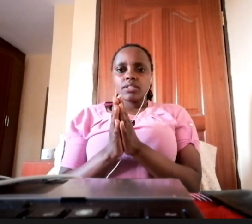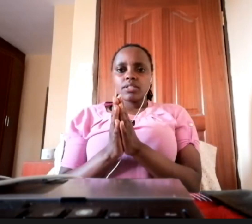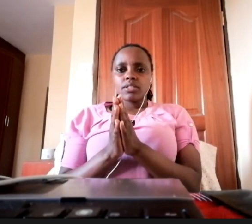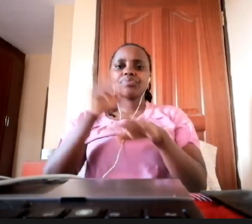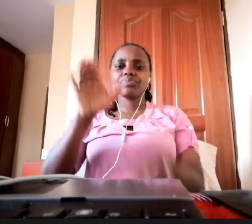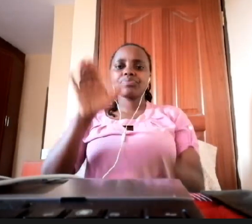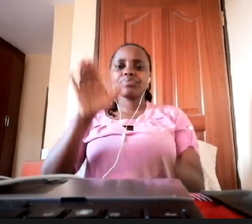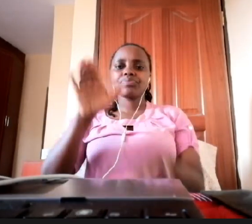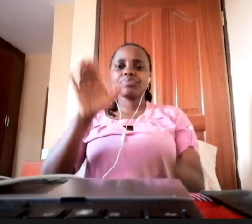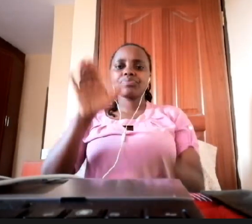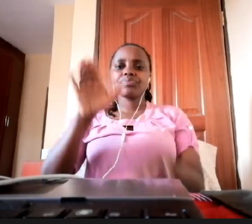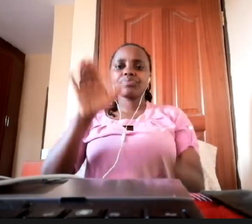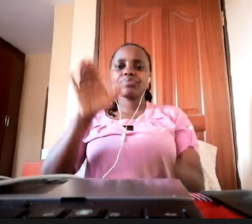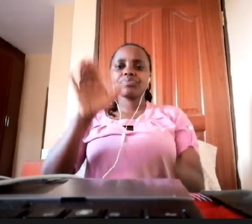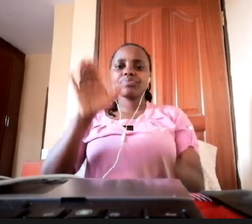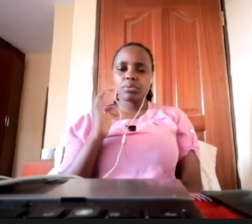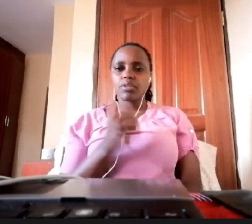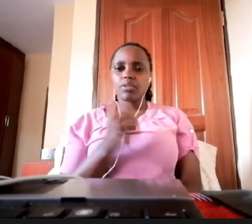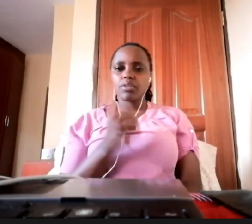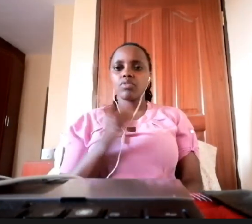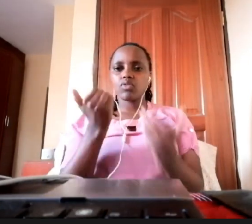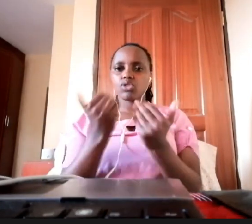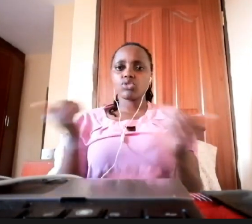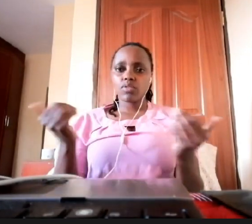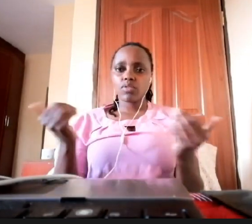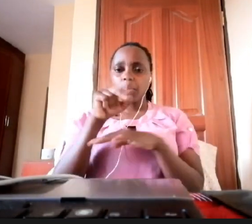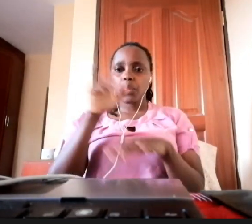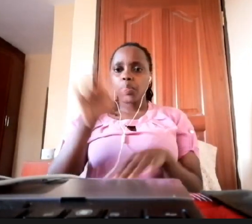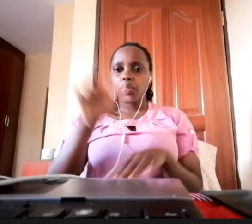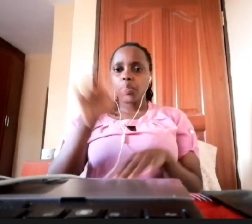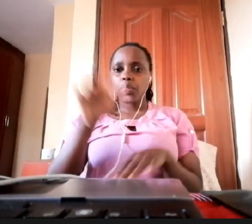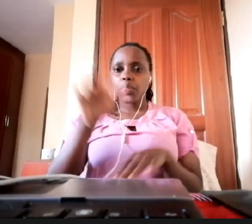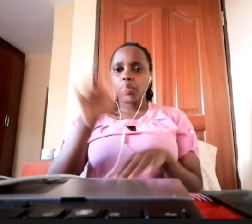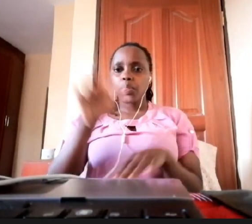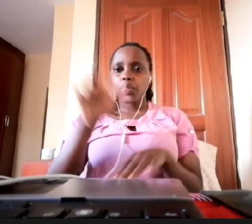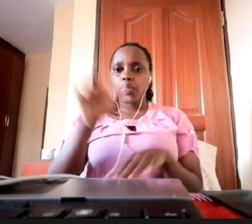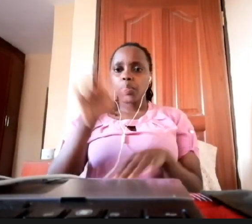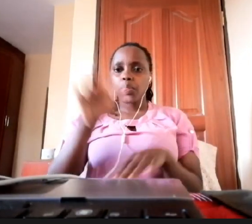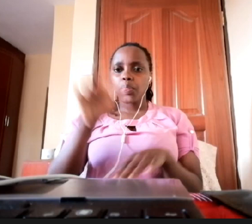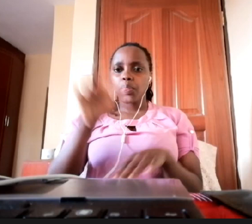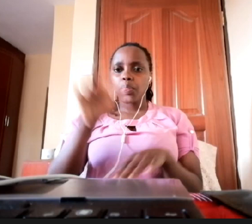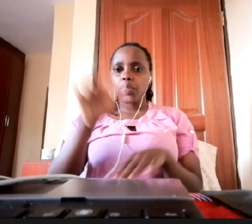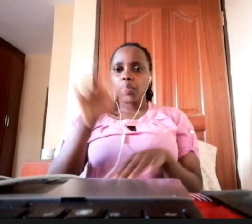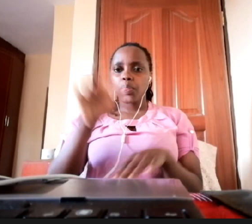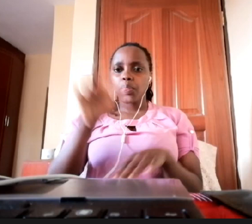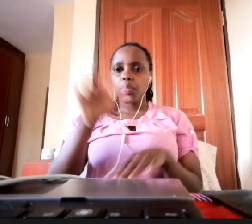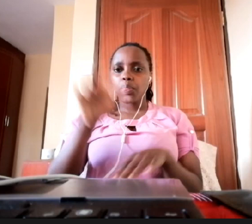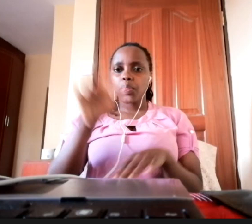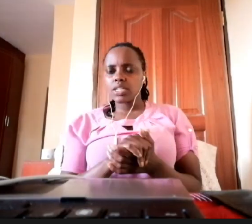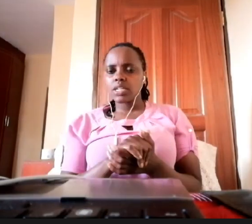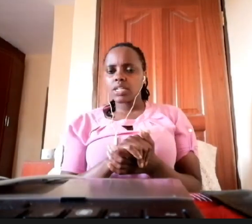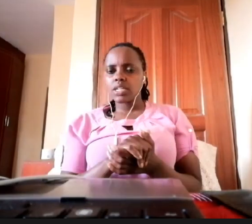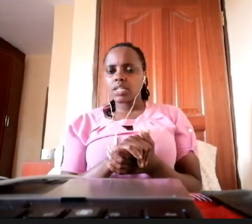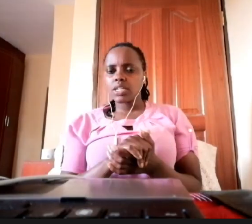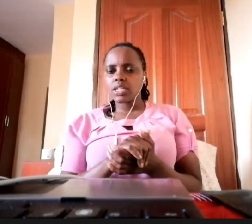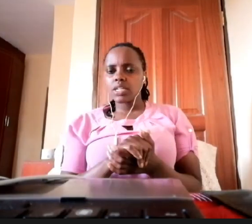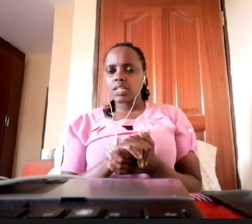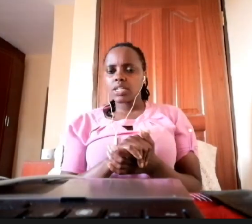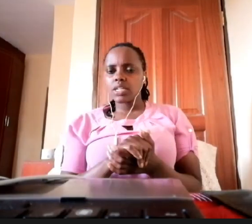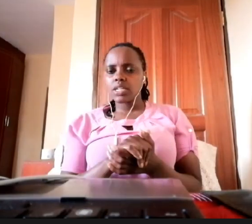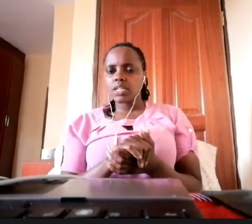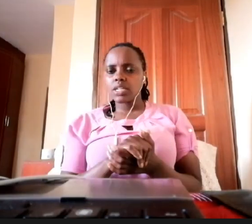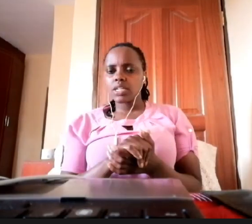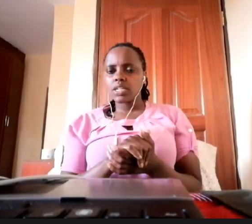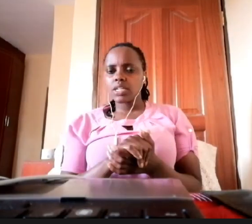Assembly Select Committee on Children. The National Assembly refers to the Parliament. Its Committee on Children